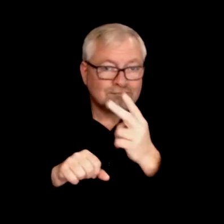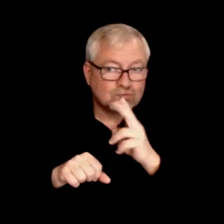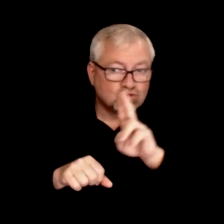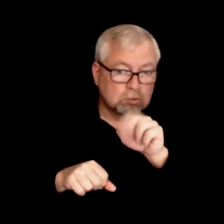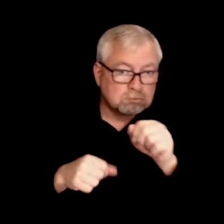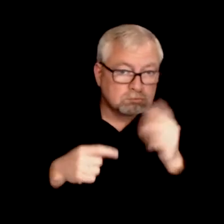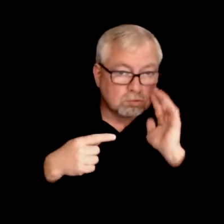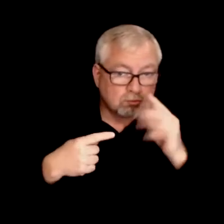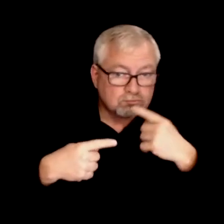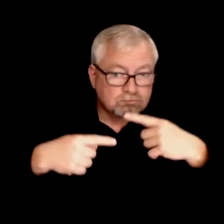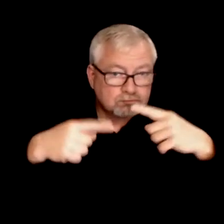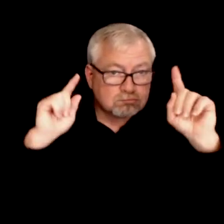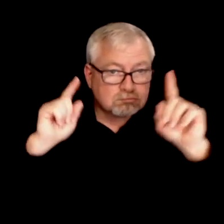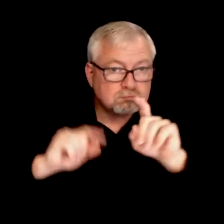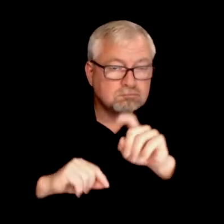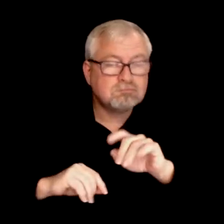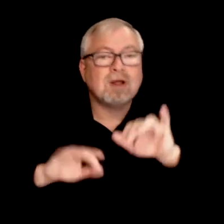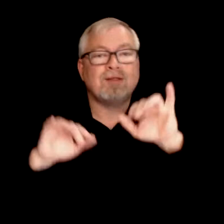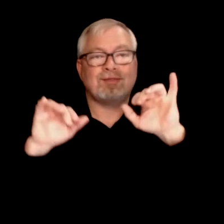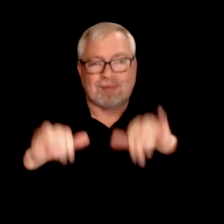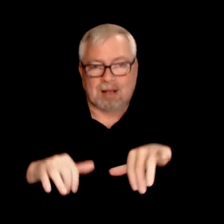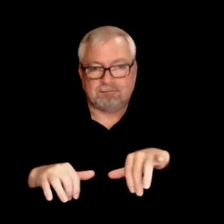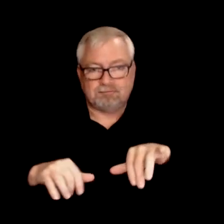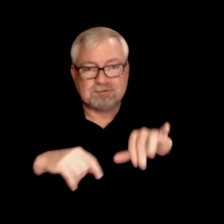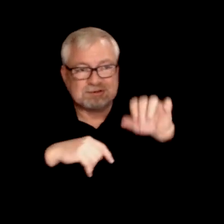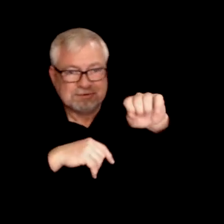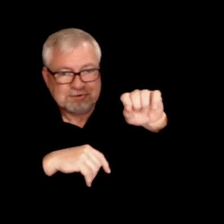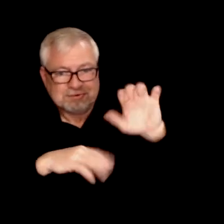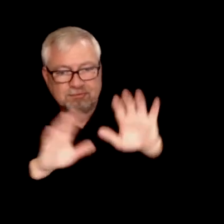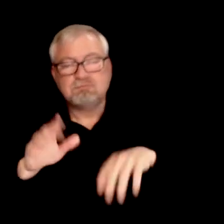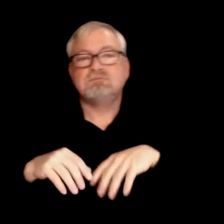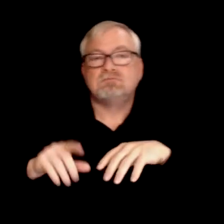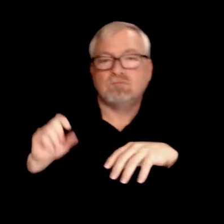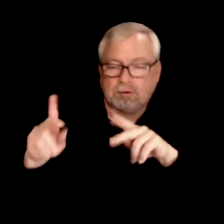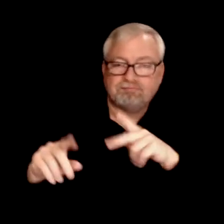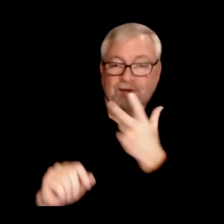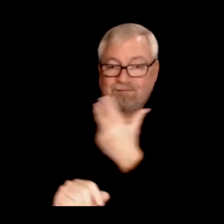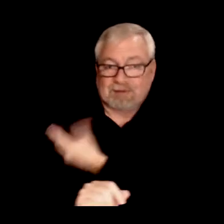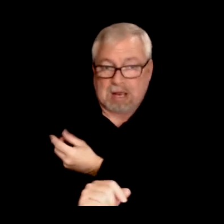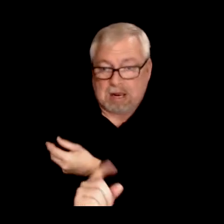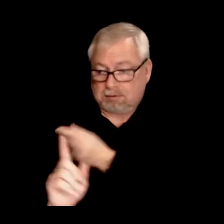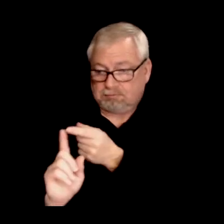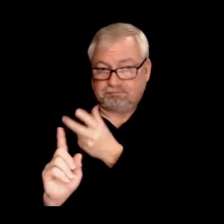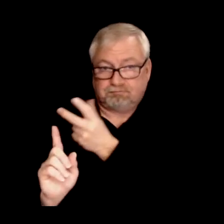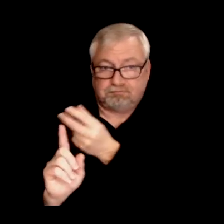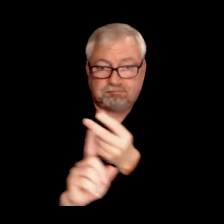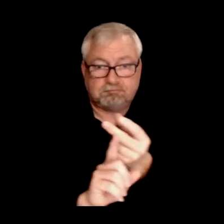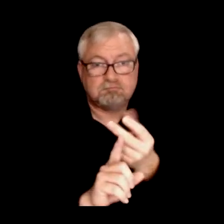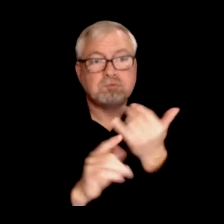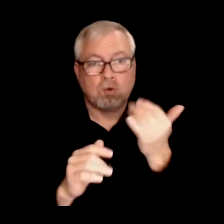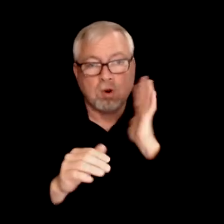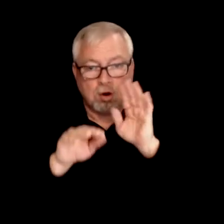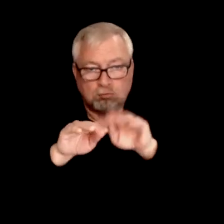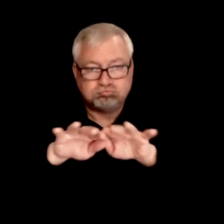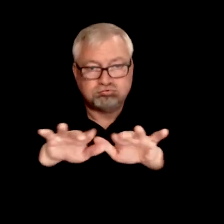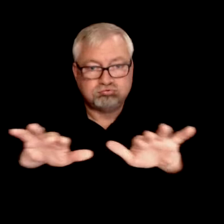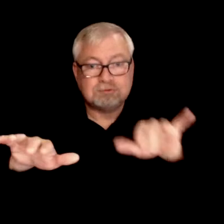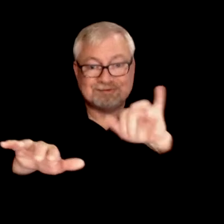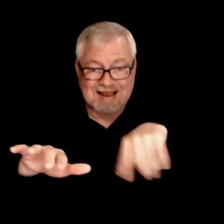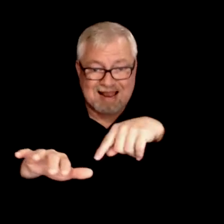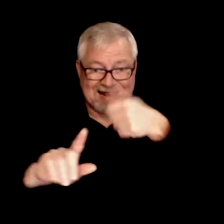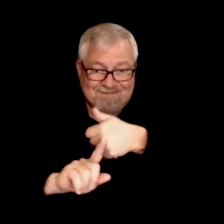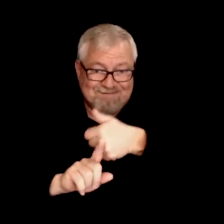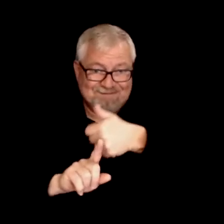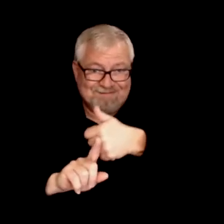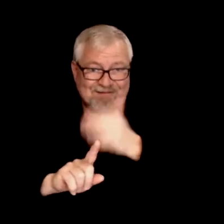Yes. So the expectation is that the vaccine that is now available would be protective against what we're